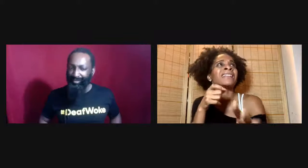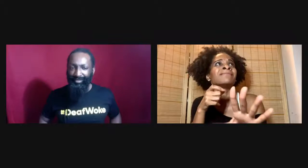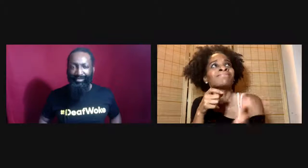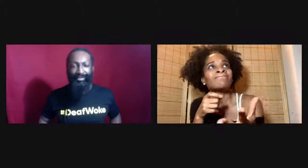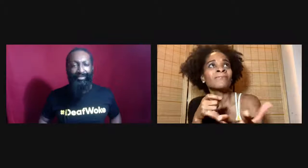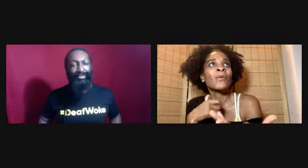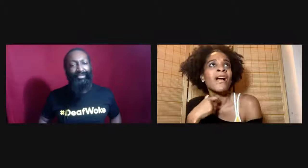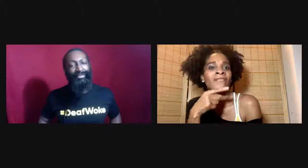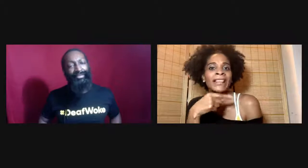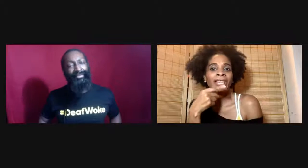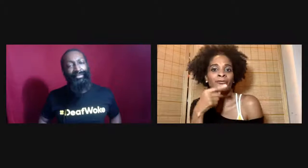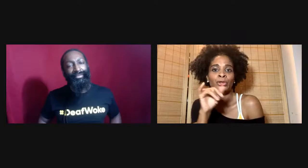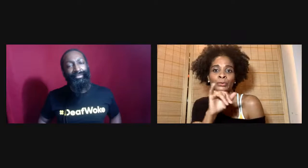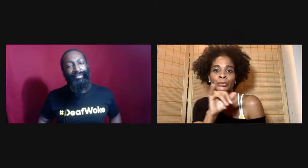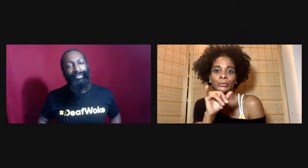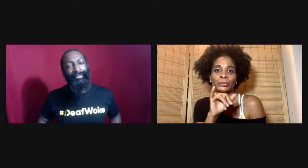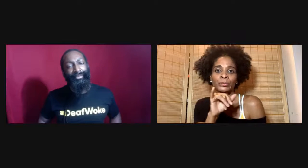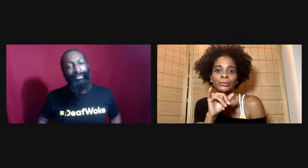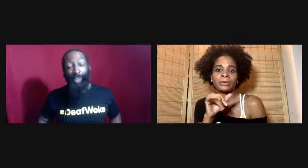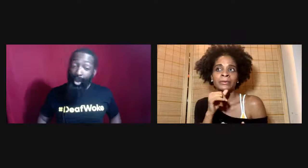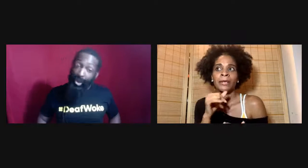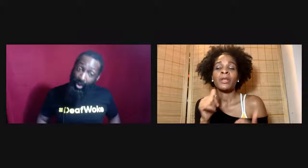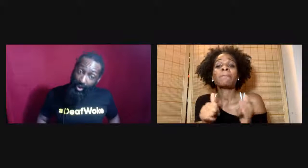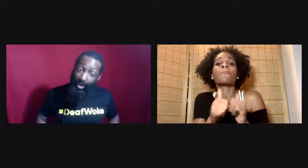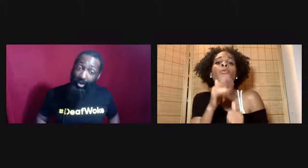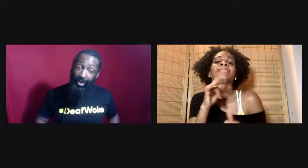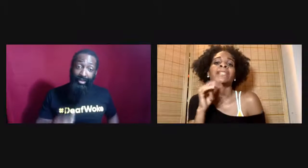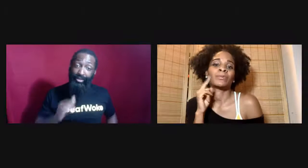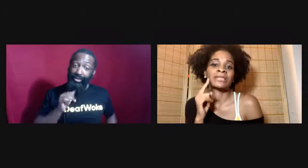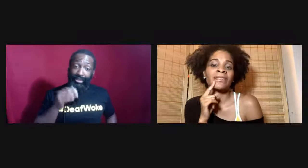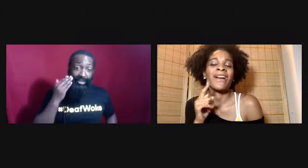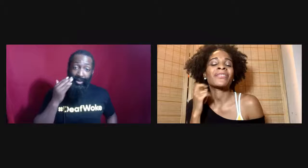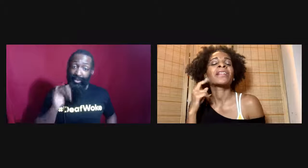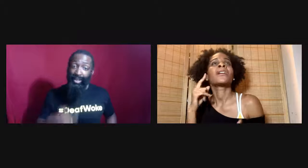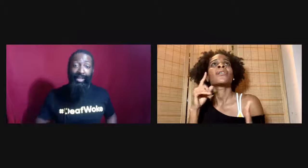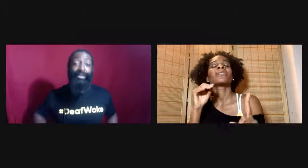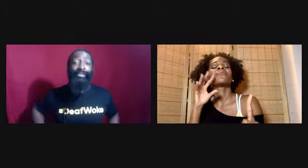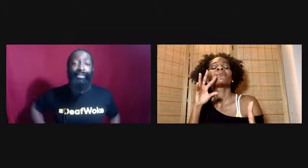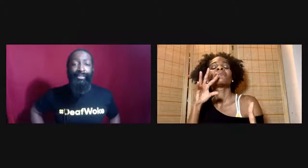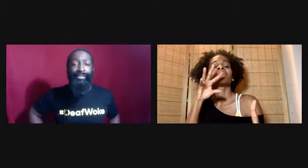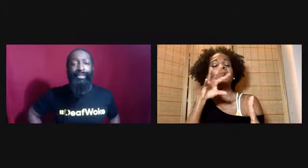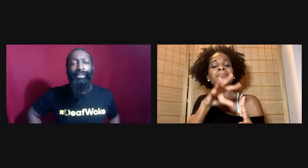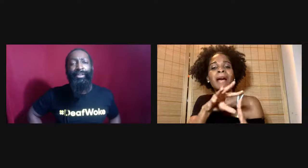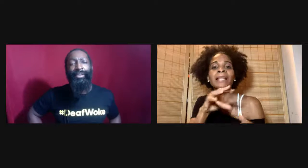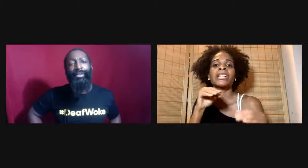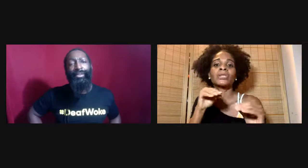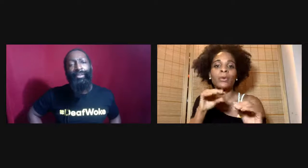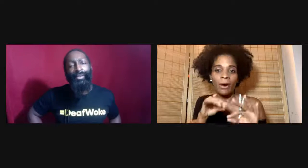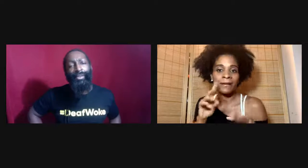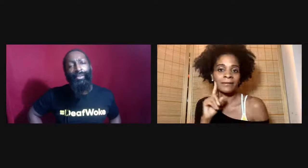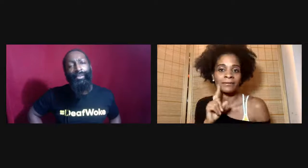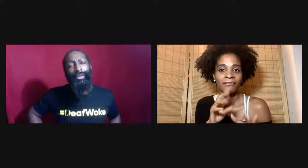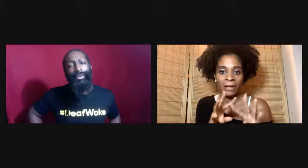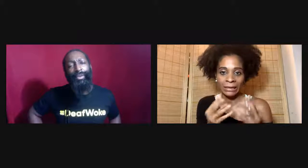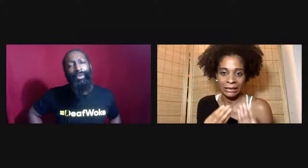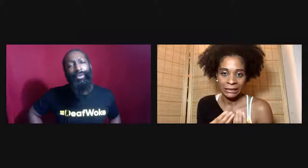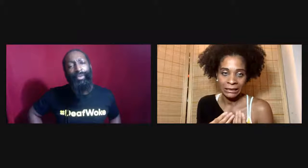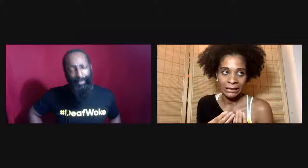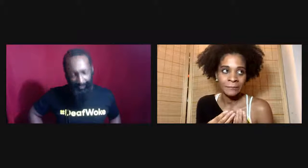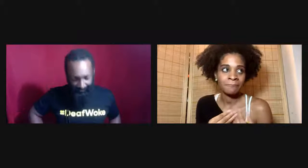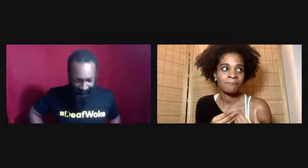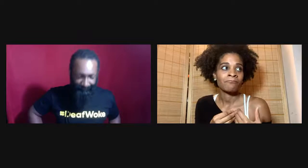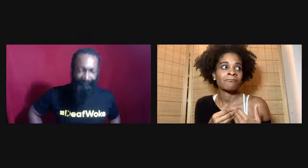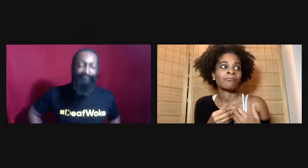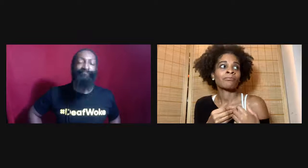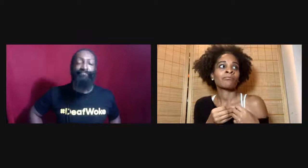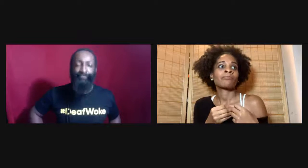And it was an all deaf roles. There was some hearing, but mostly it was deaf characters, deaf roles.